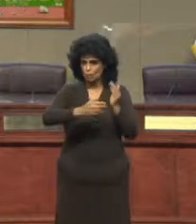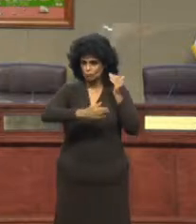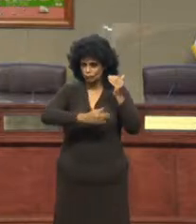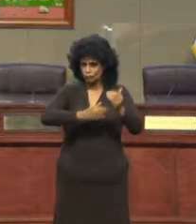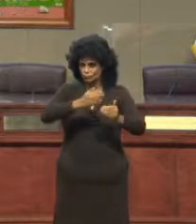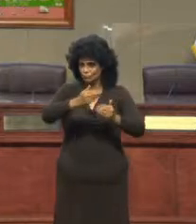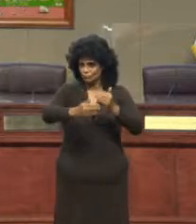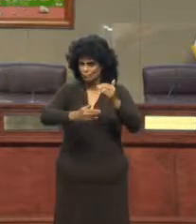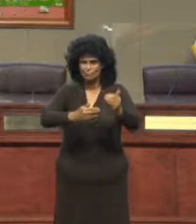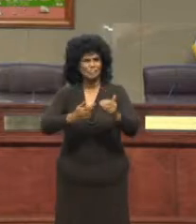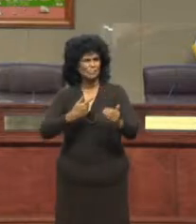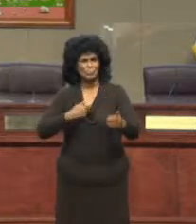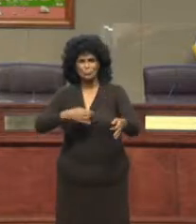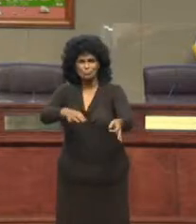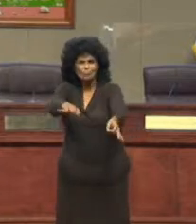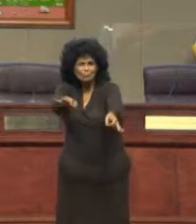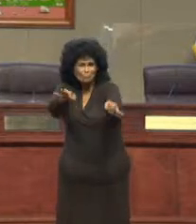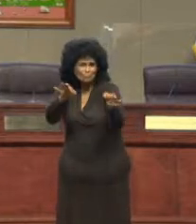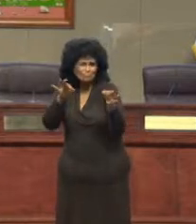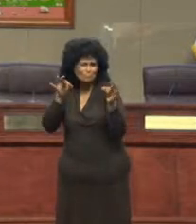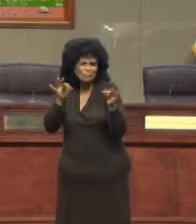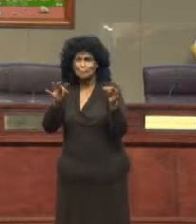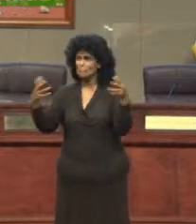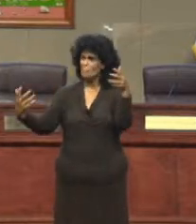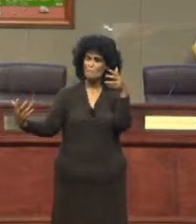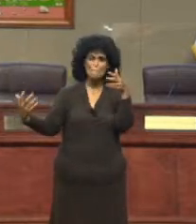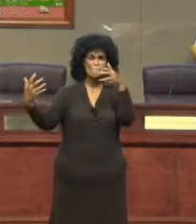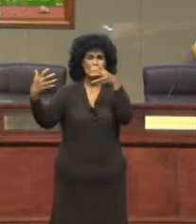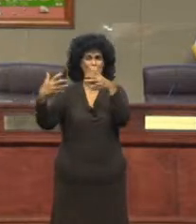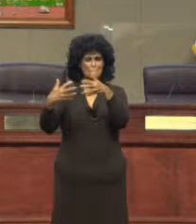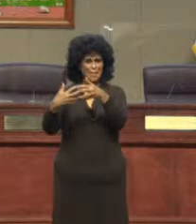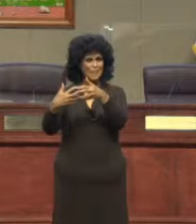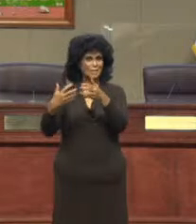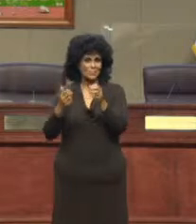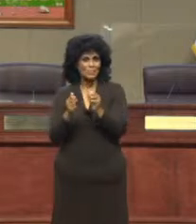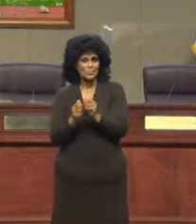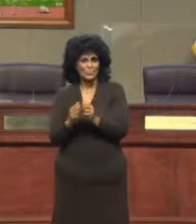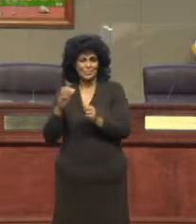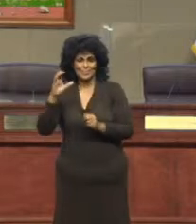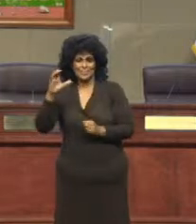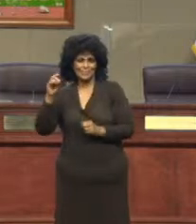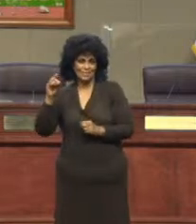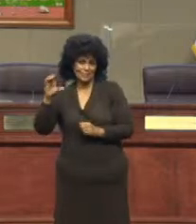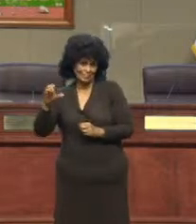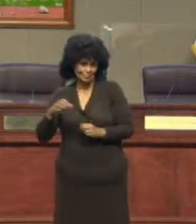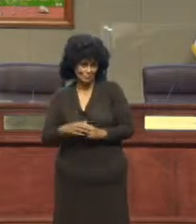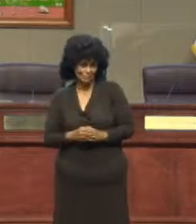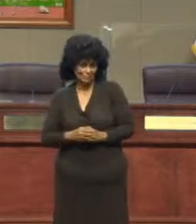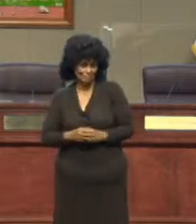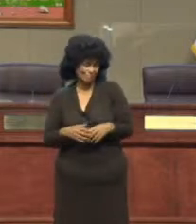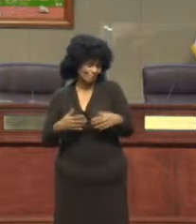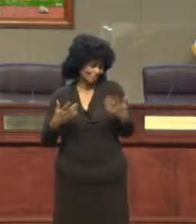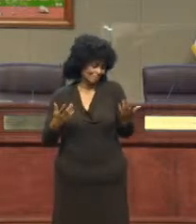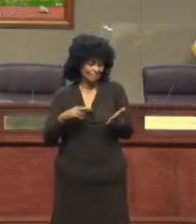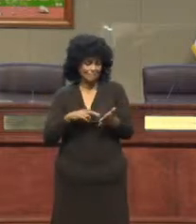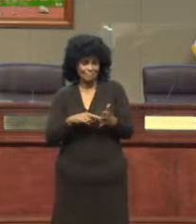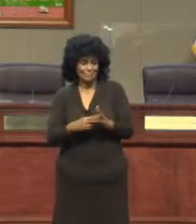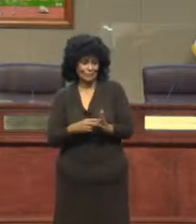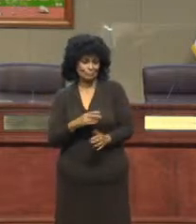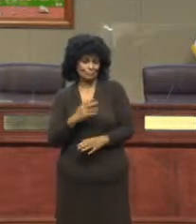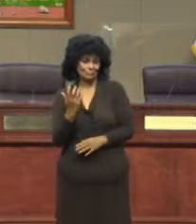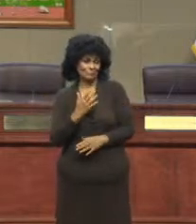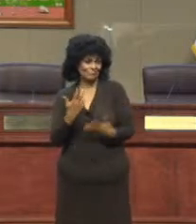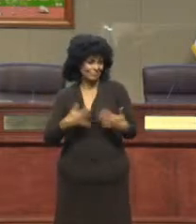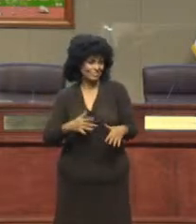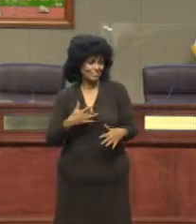were spot on with the recommendations that we were putting in place. So that is just extraordinarily